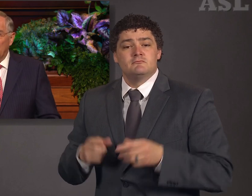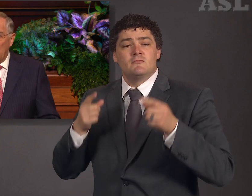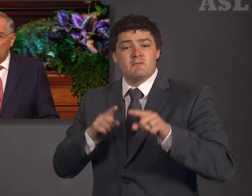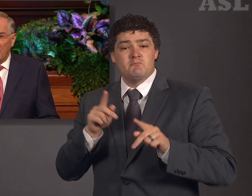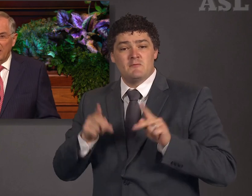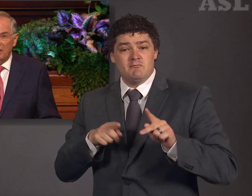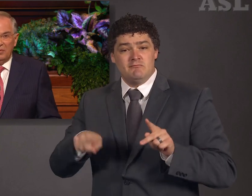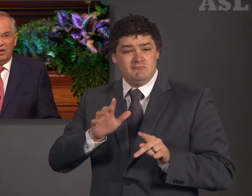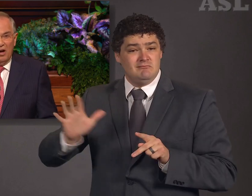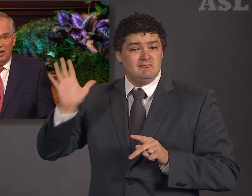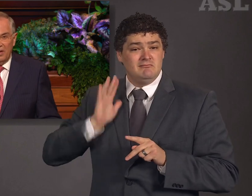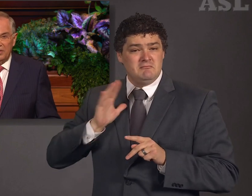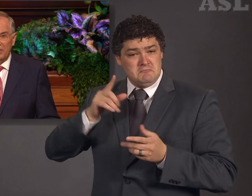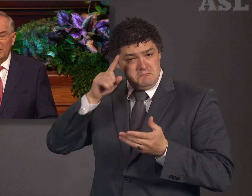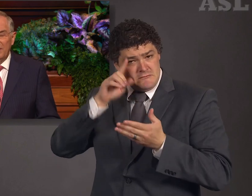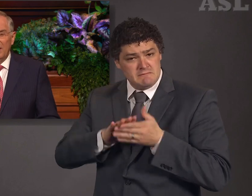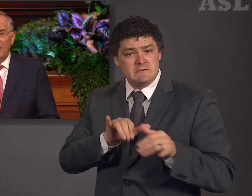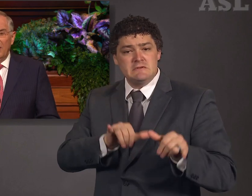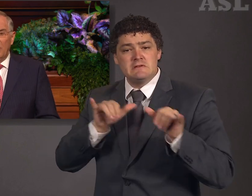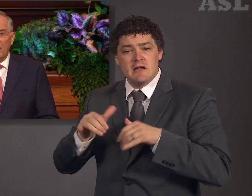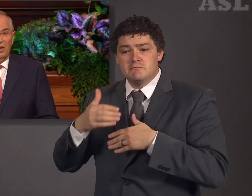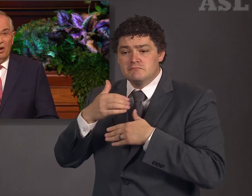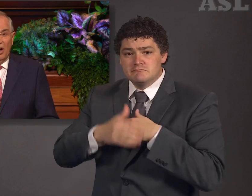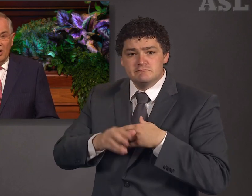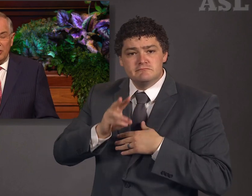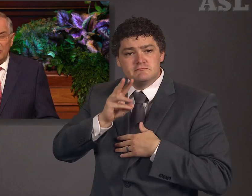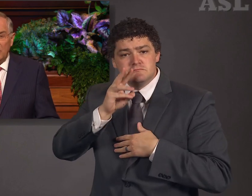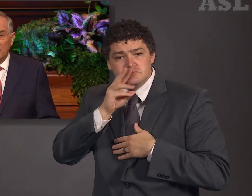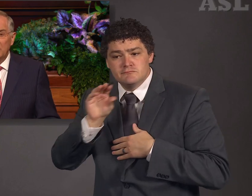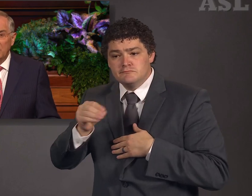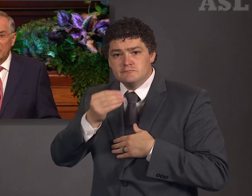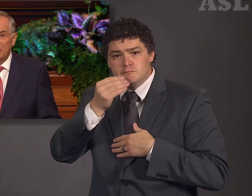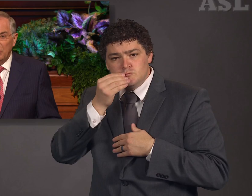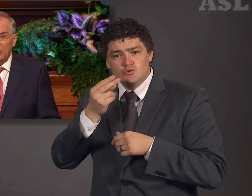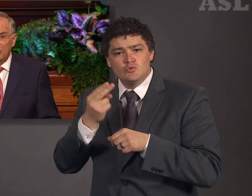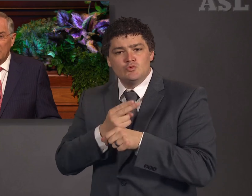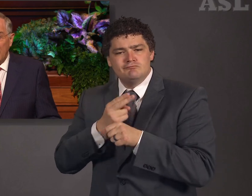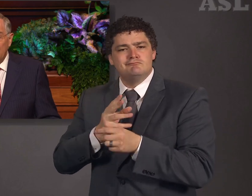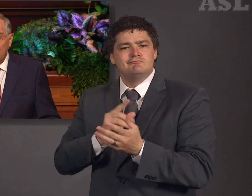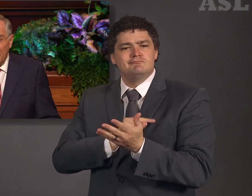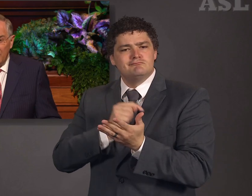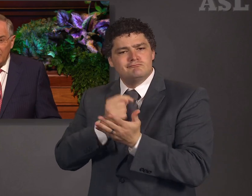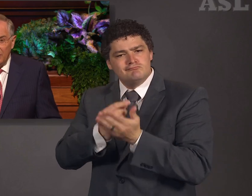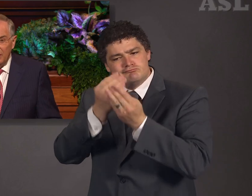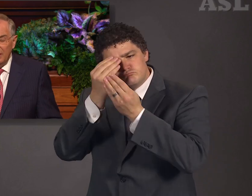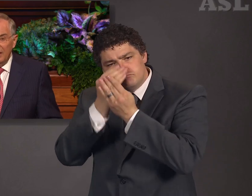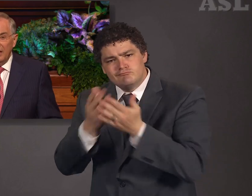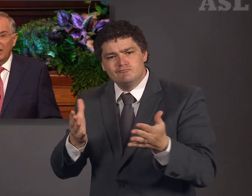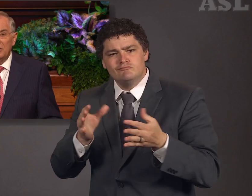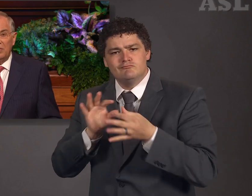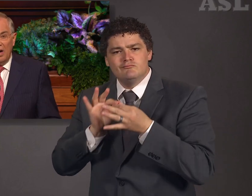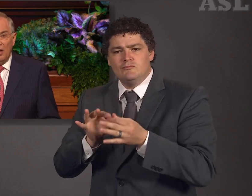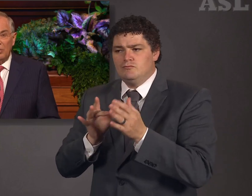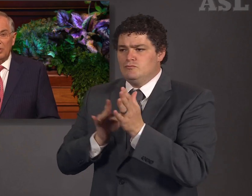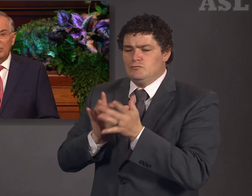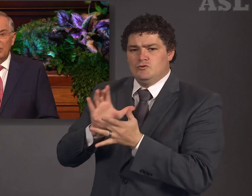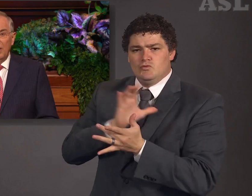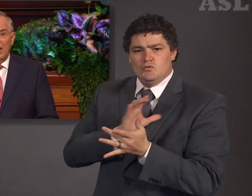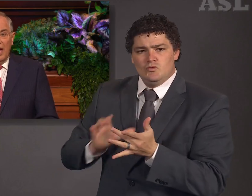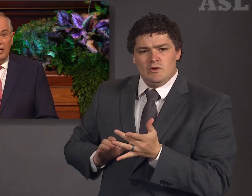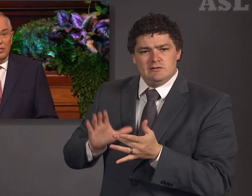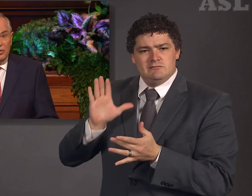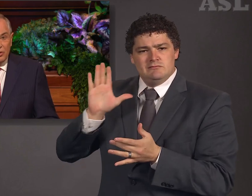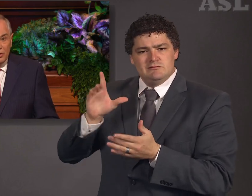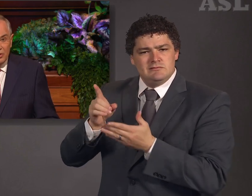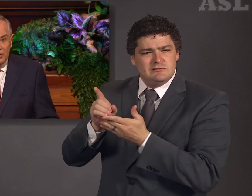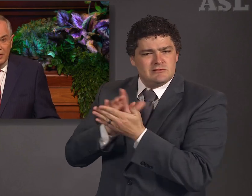It is heartbreaking for all of us when harsh or dismissive words about the Savior, his followers,